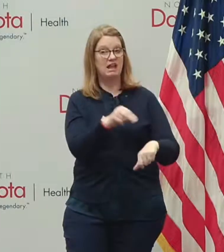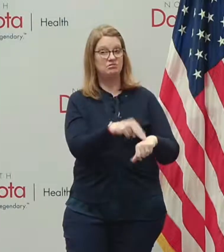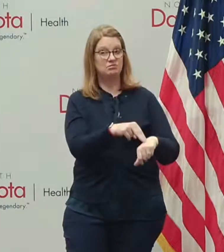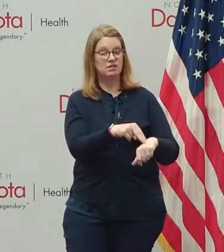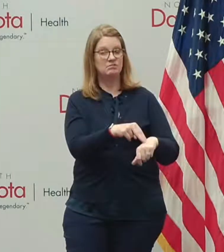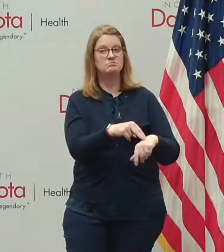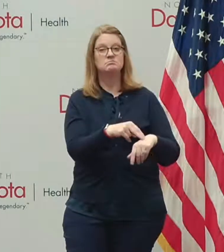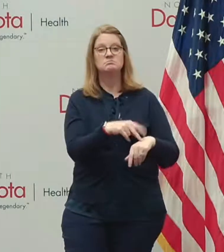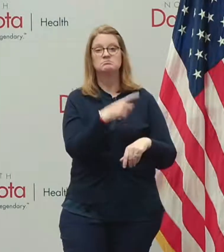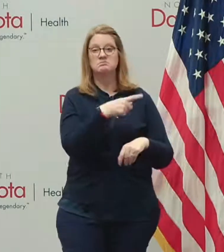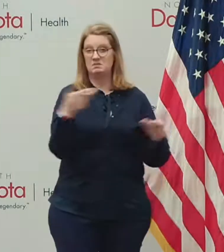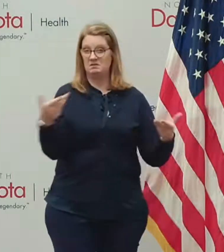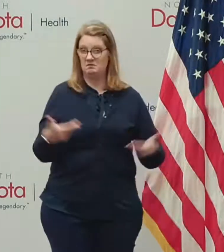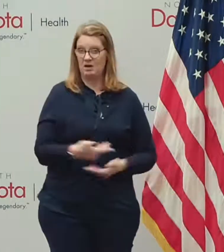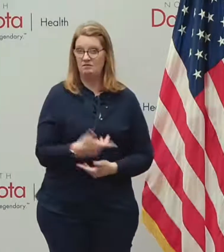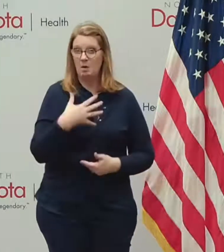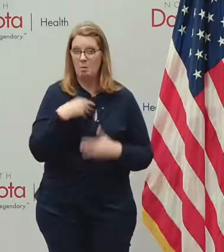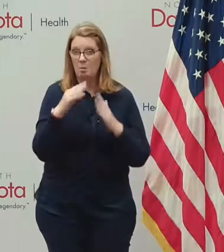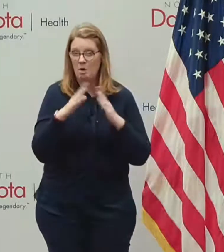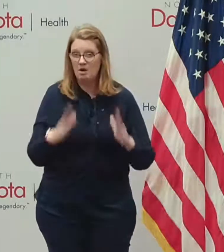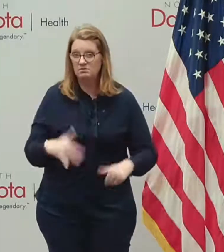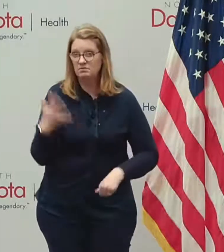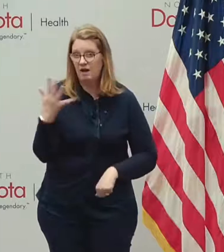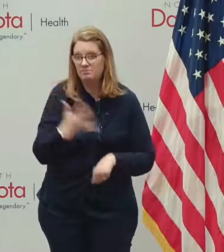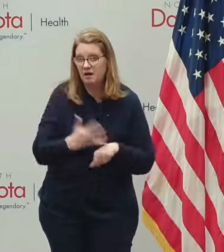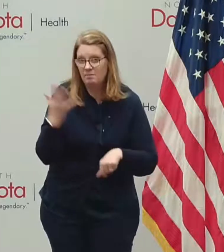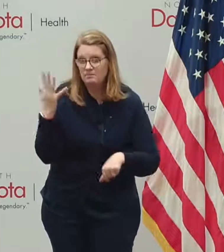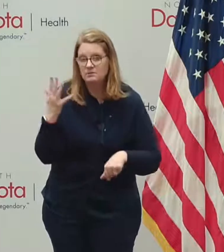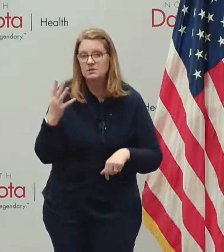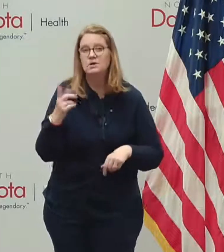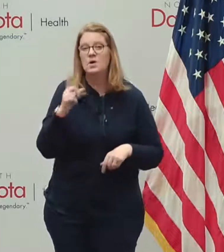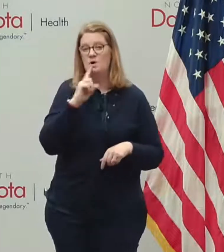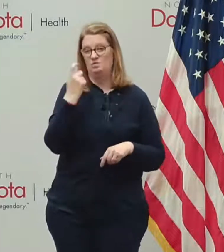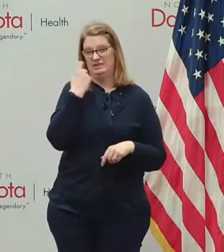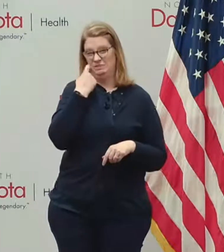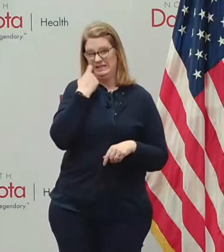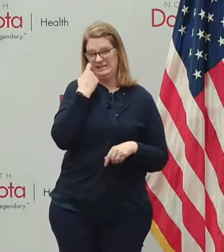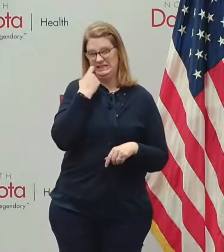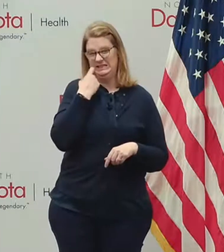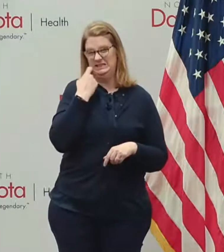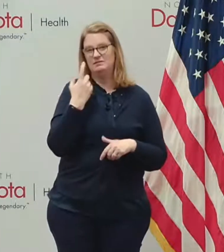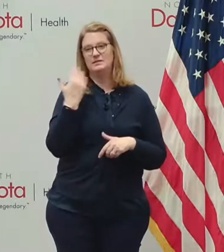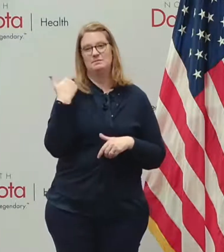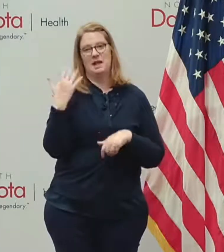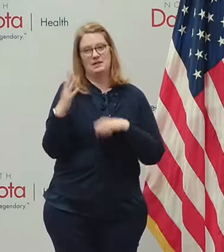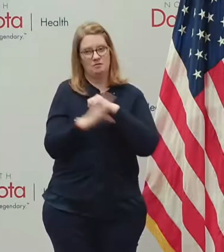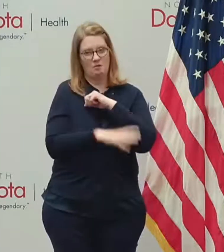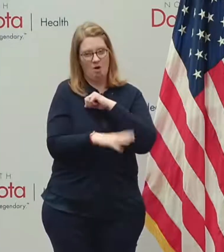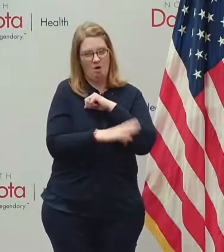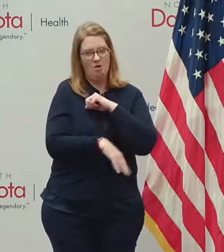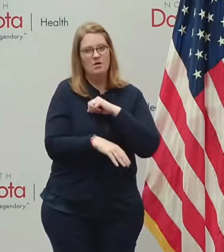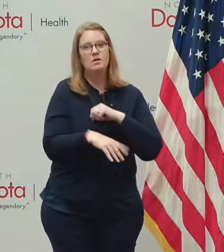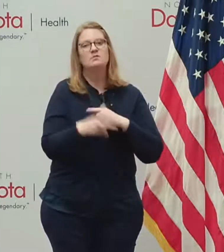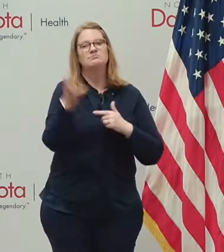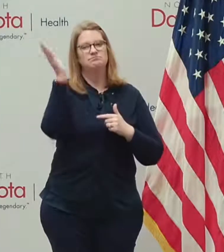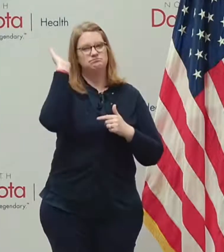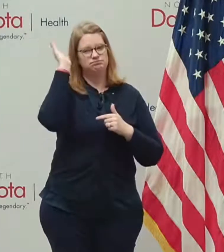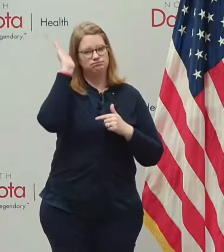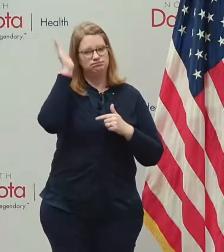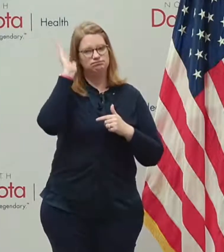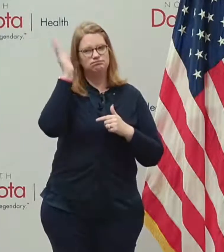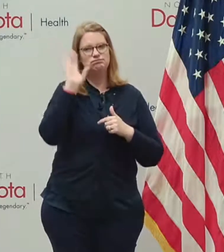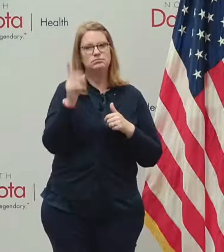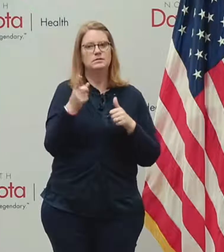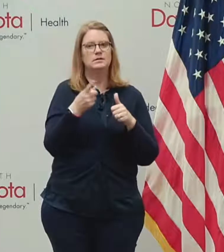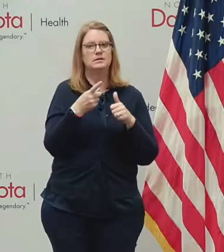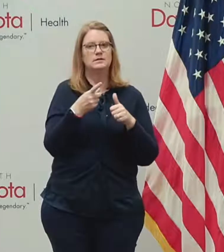been invited to the White House on 5 different occasions, including recently this fall, where she spoke alongside of